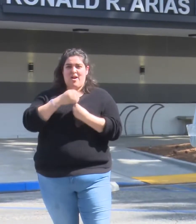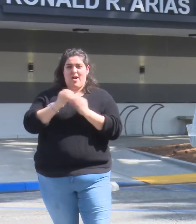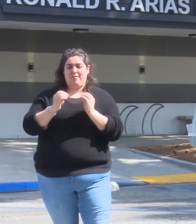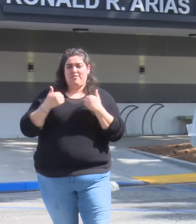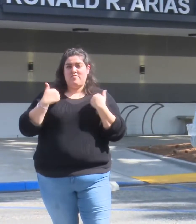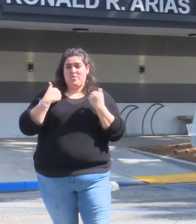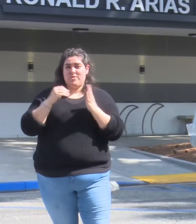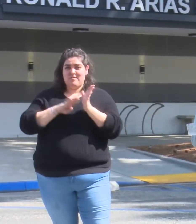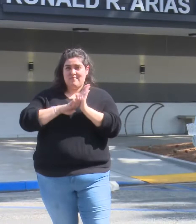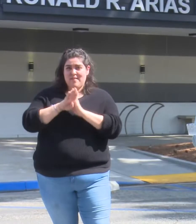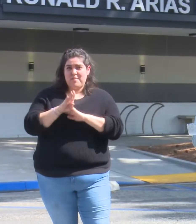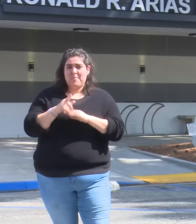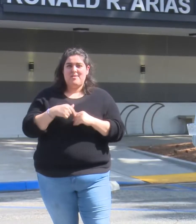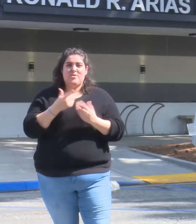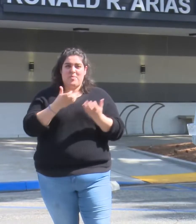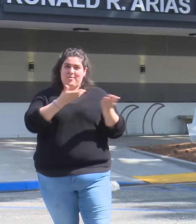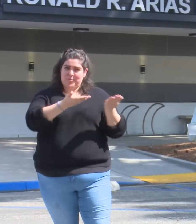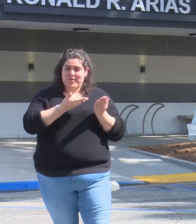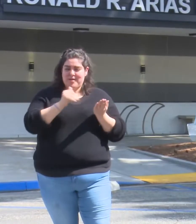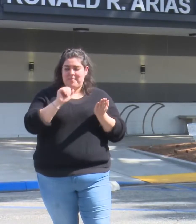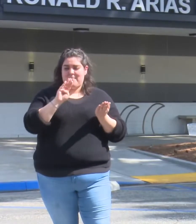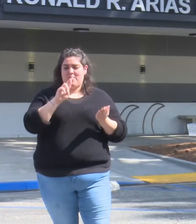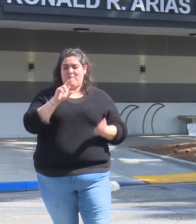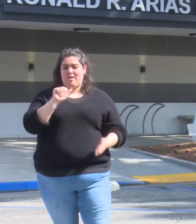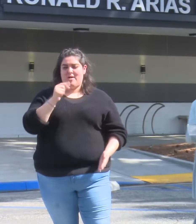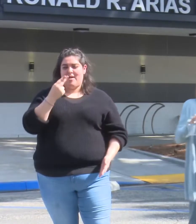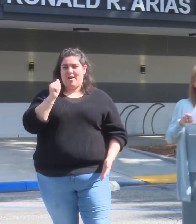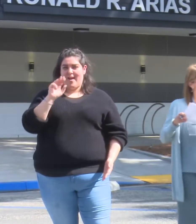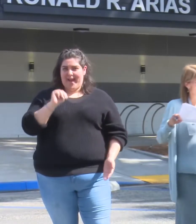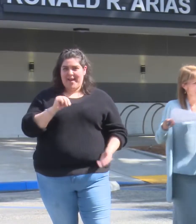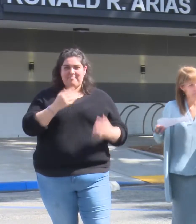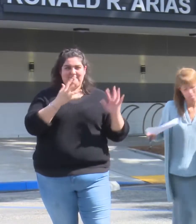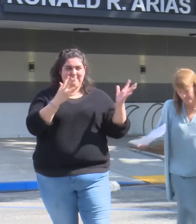plan. So with that, I want to welcome Abraham.